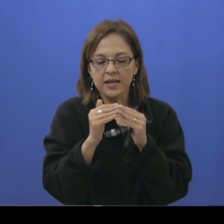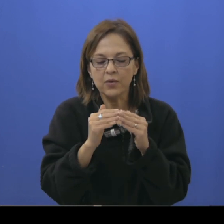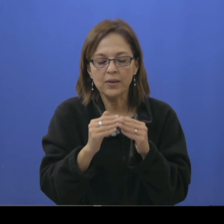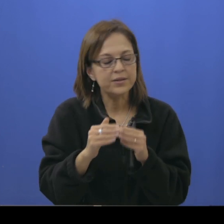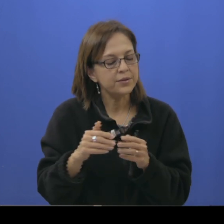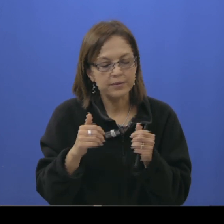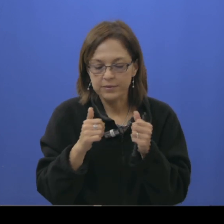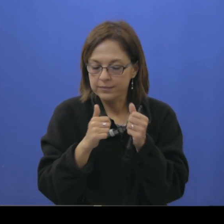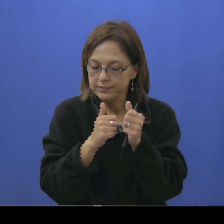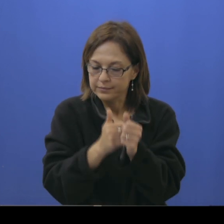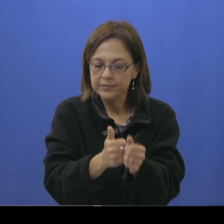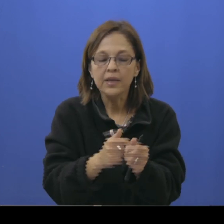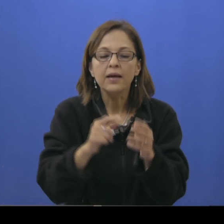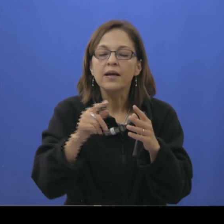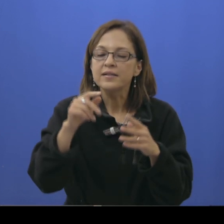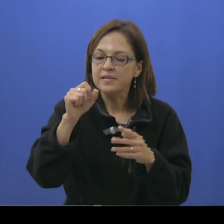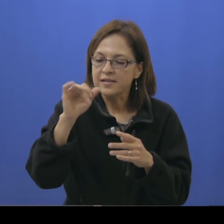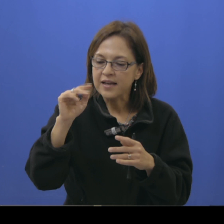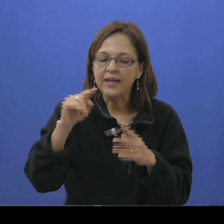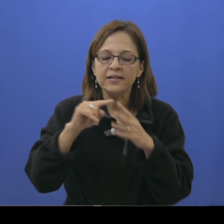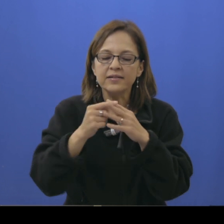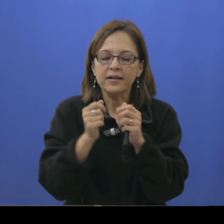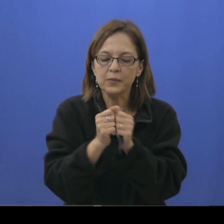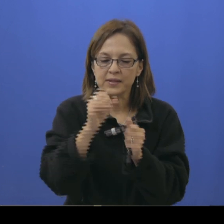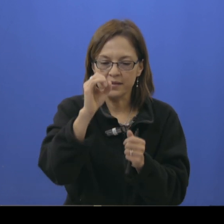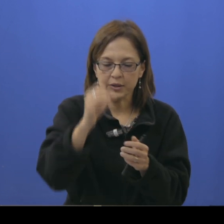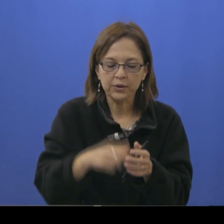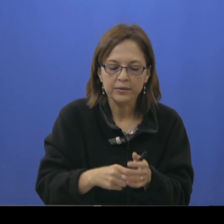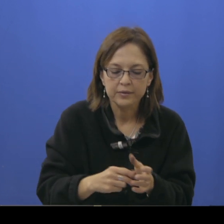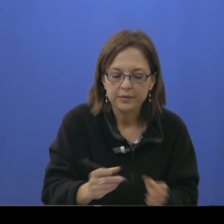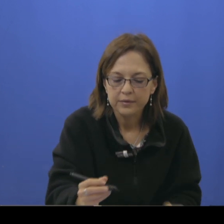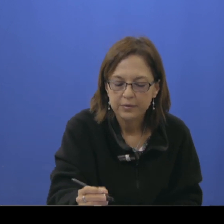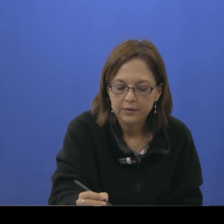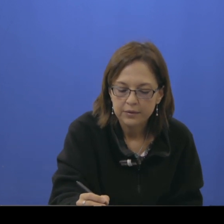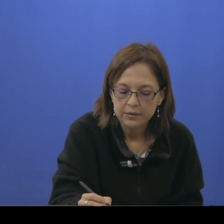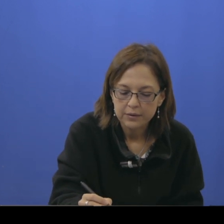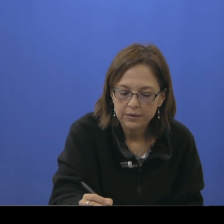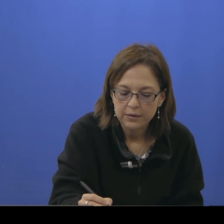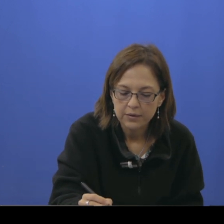Is equal to sine starts with 0.